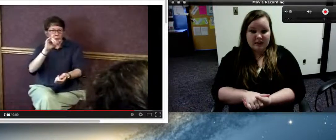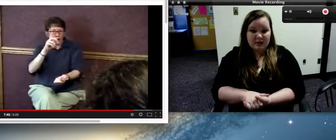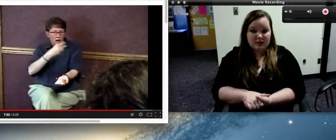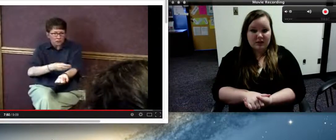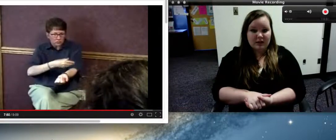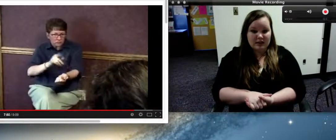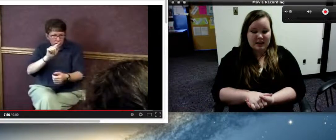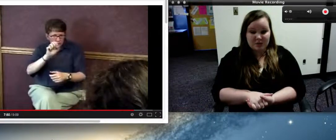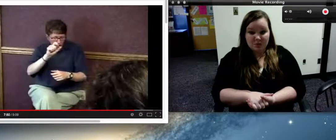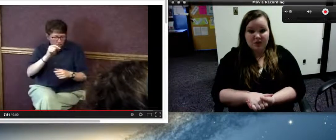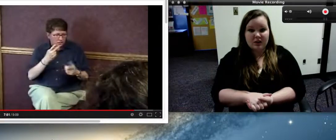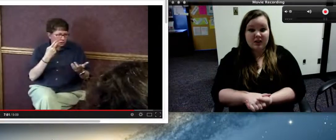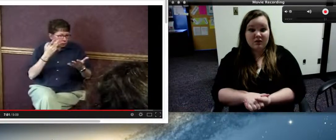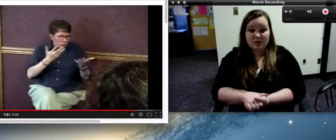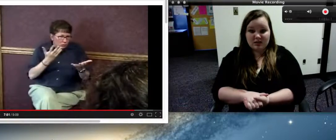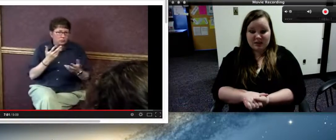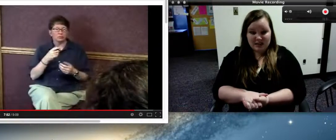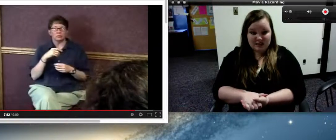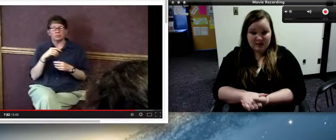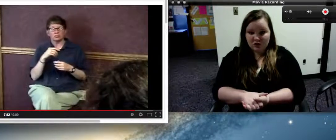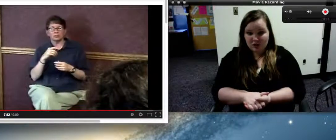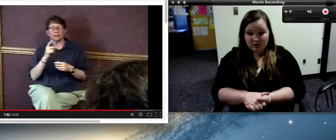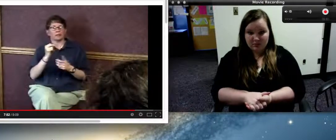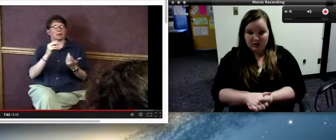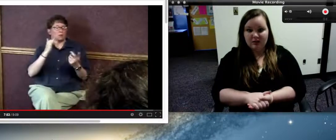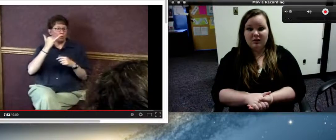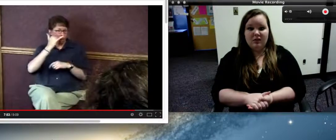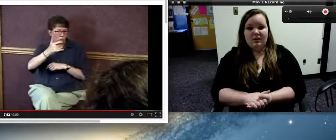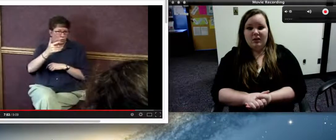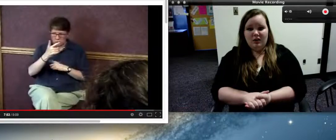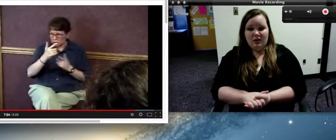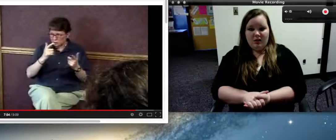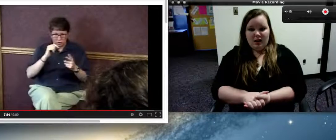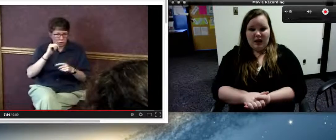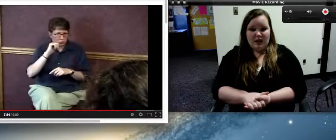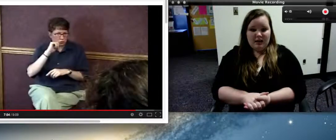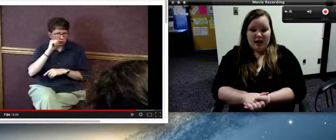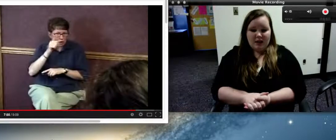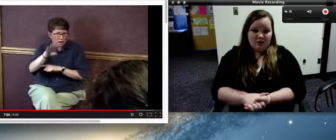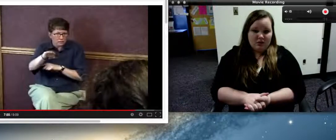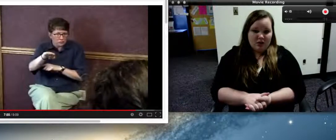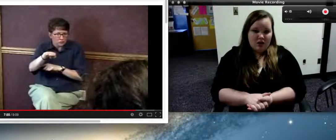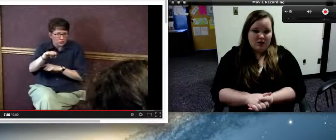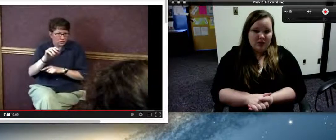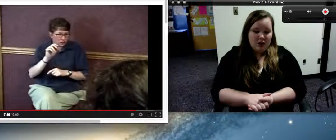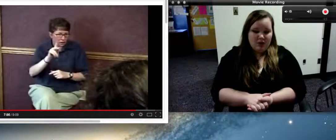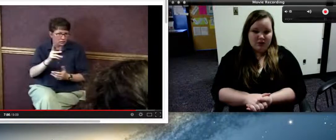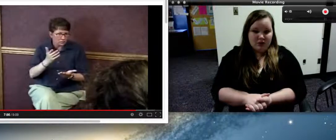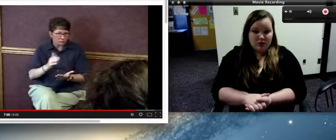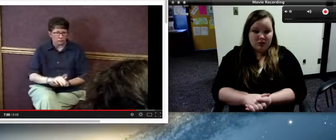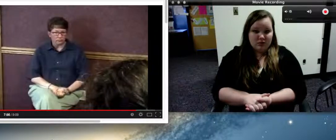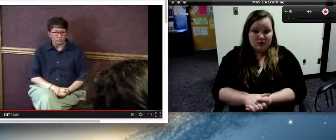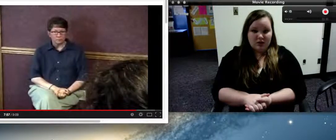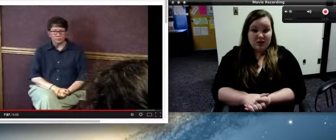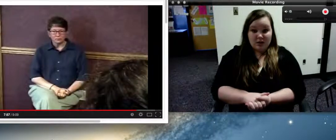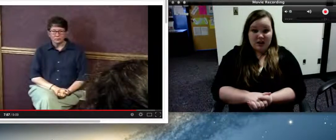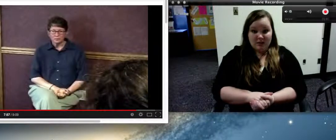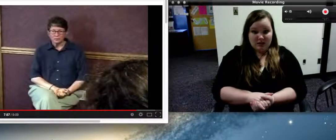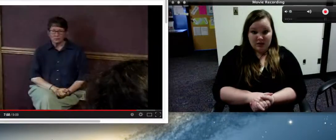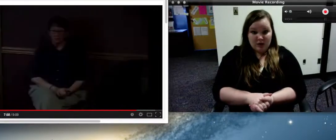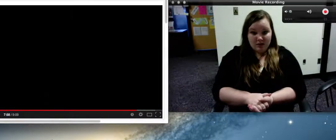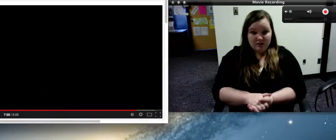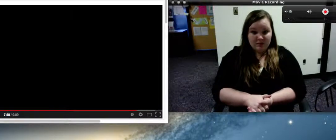things out. So I'd like to keep him overnight, run some tests, draw some blood, and I can call you tomorrow afternoon so you can come